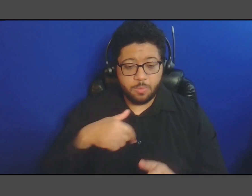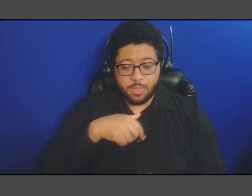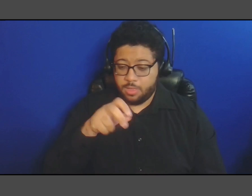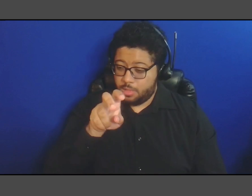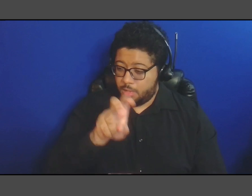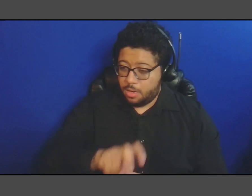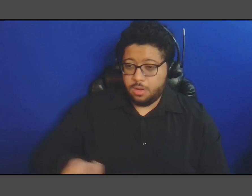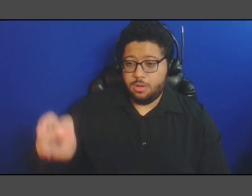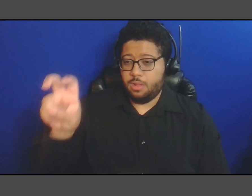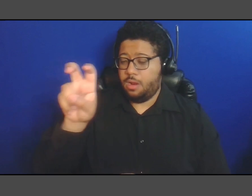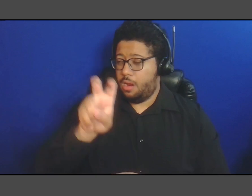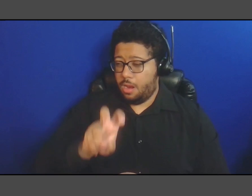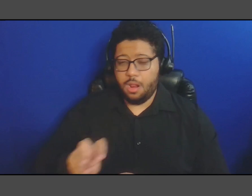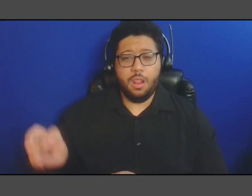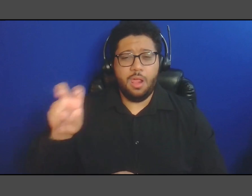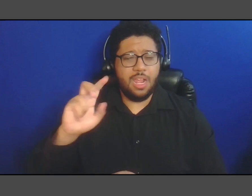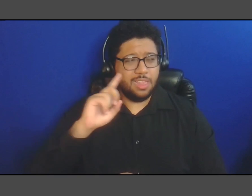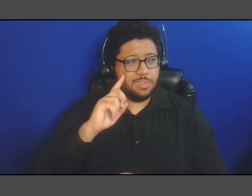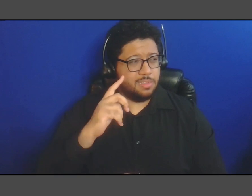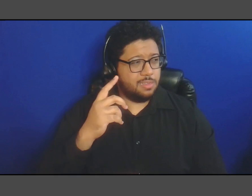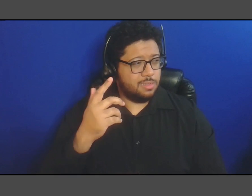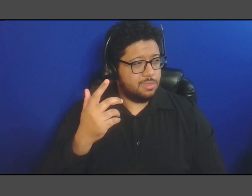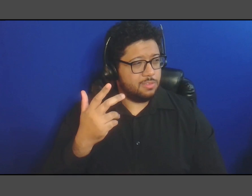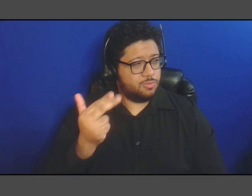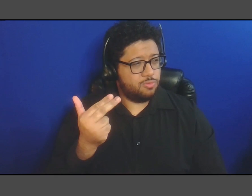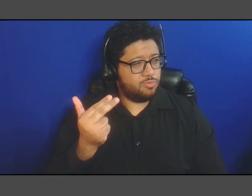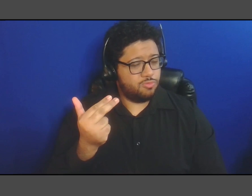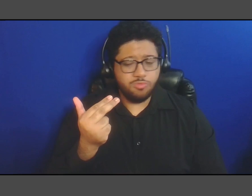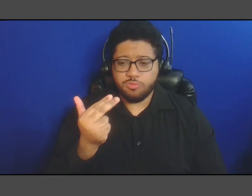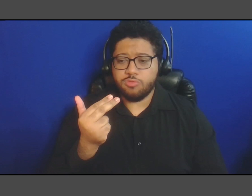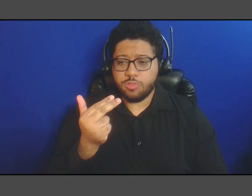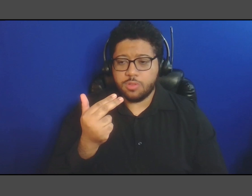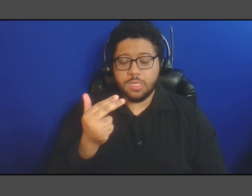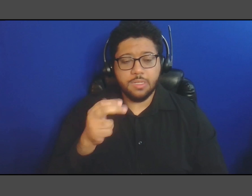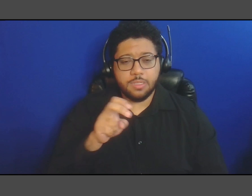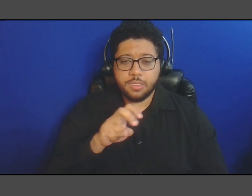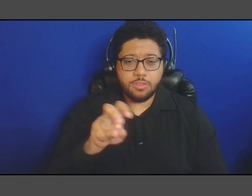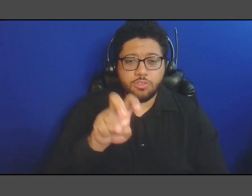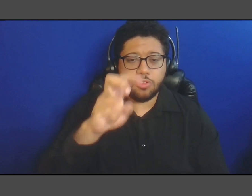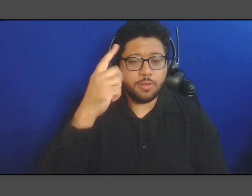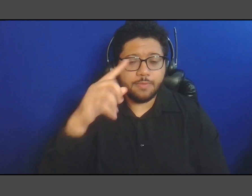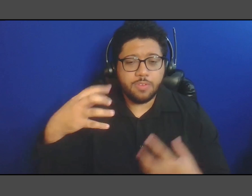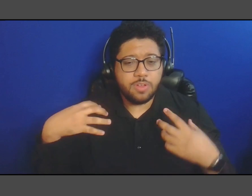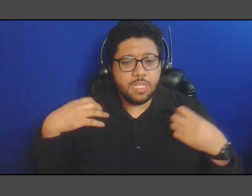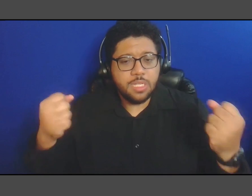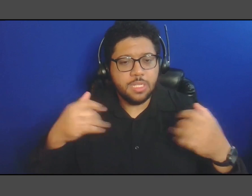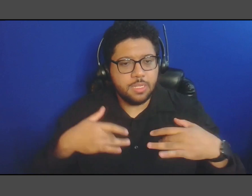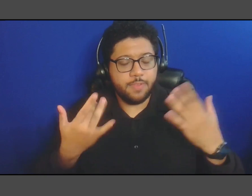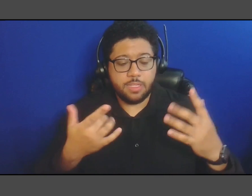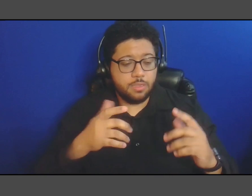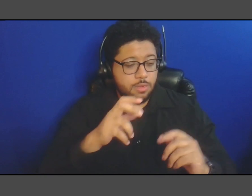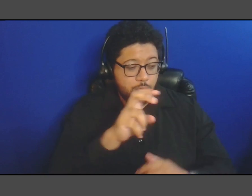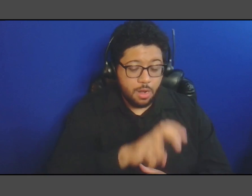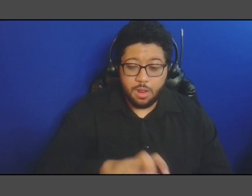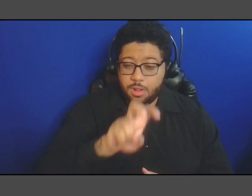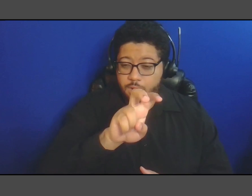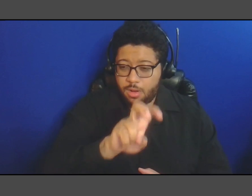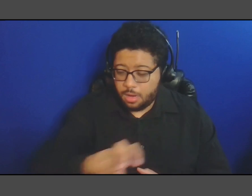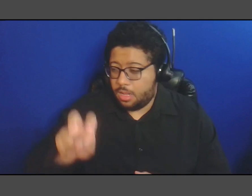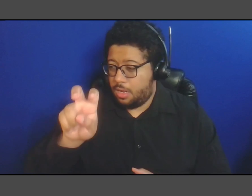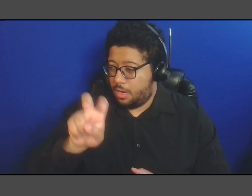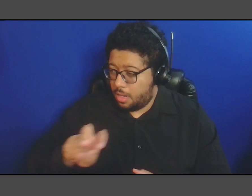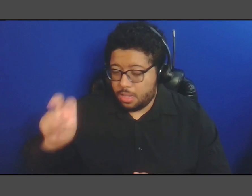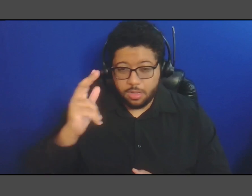I believe, Road to Healing events across the country. And